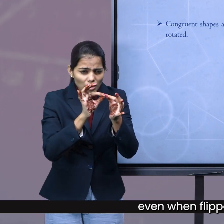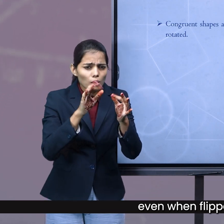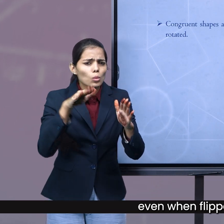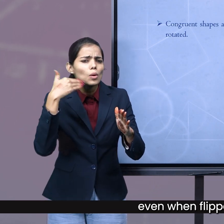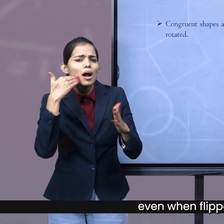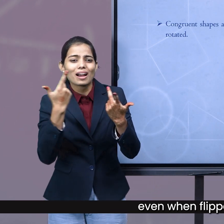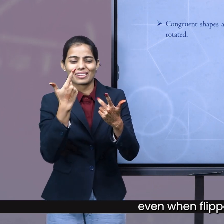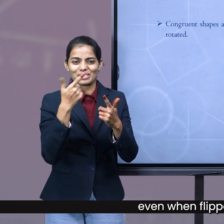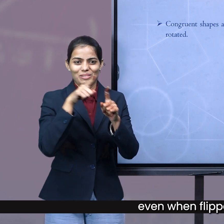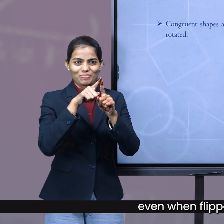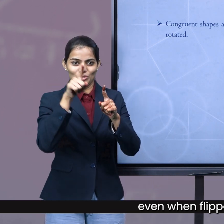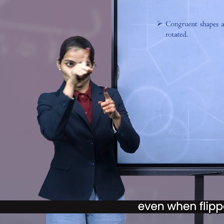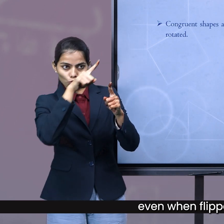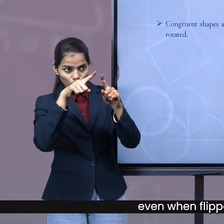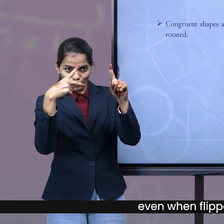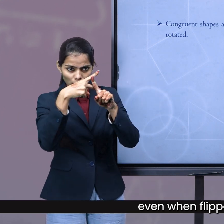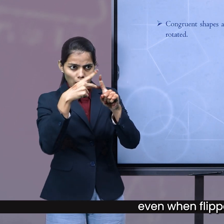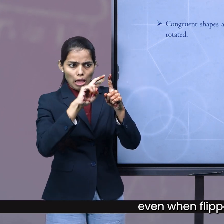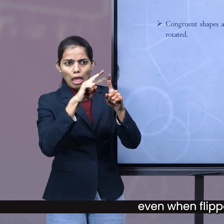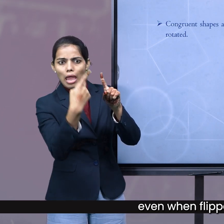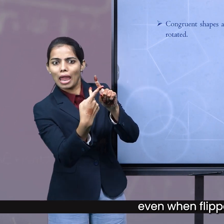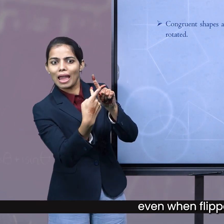flipped or rotated.